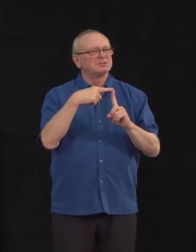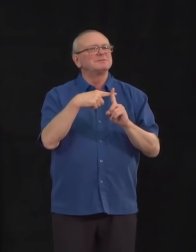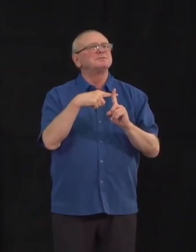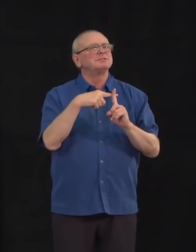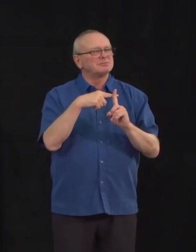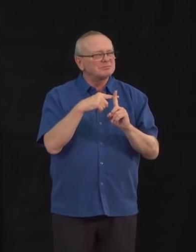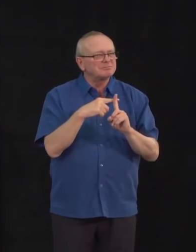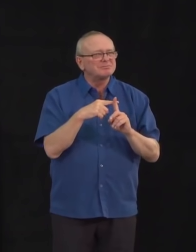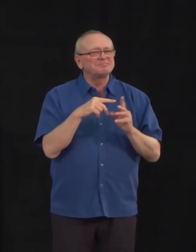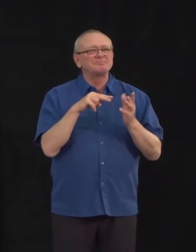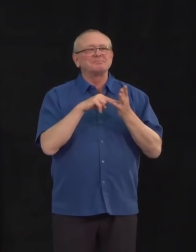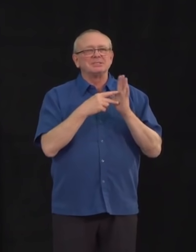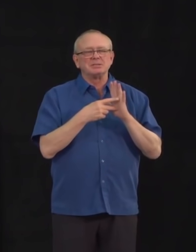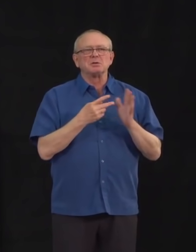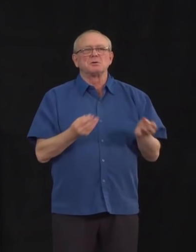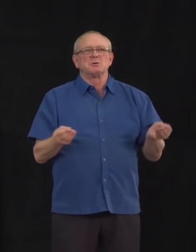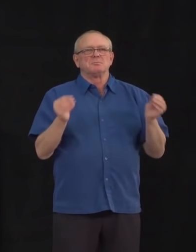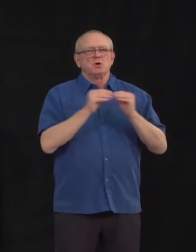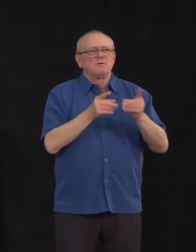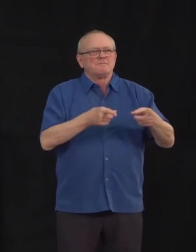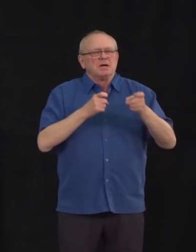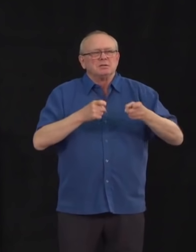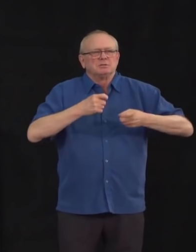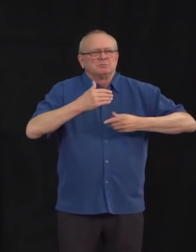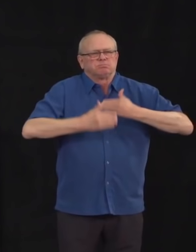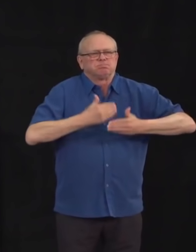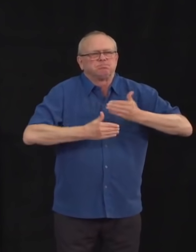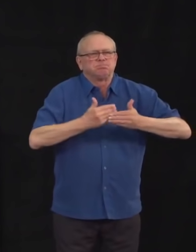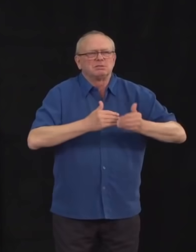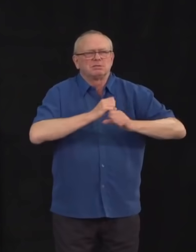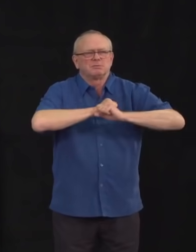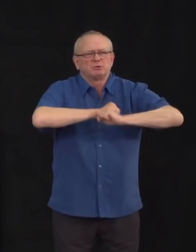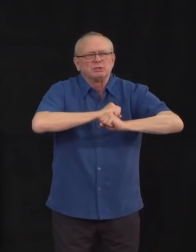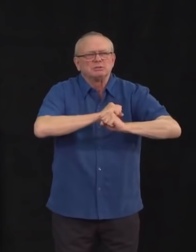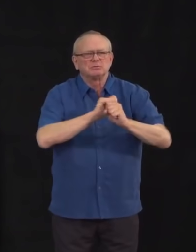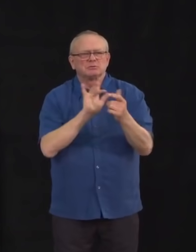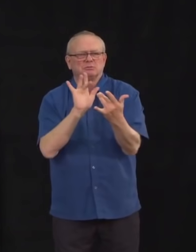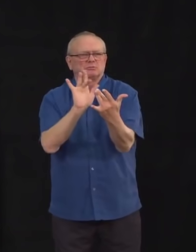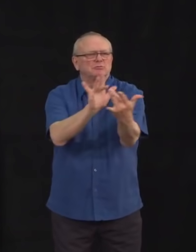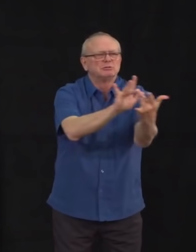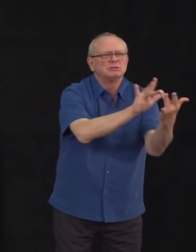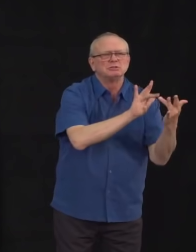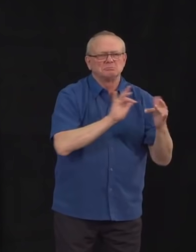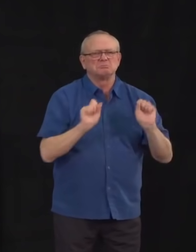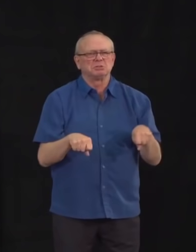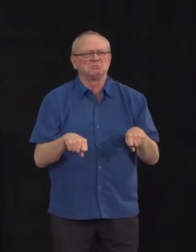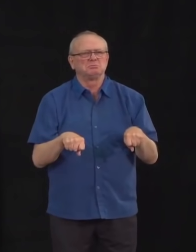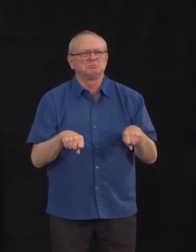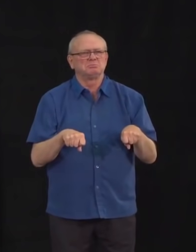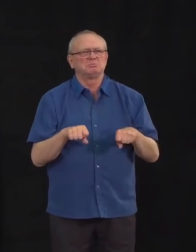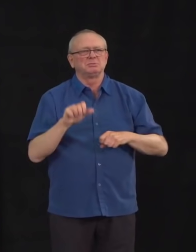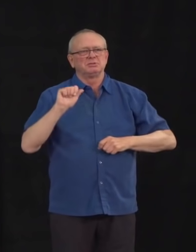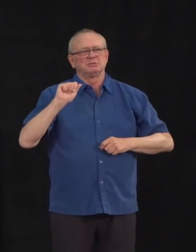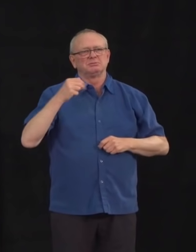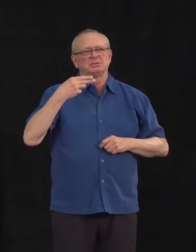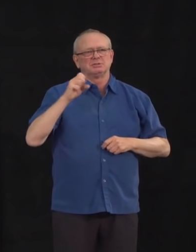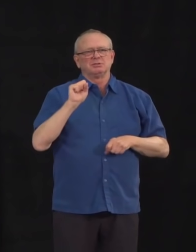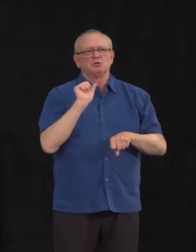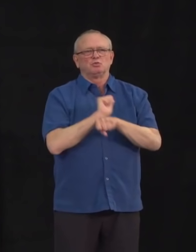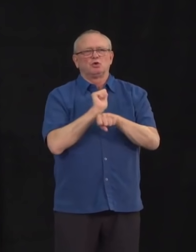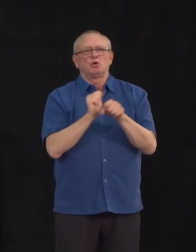which enables quicker case management and contact tracing. AHS is working closely with Harmony to limit